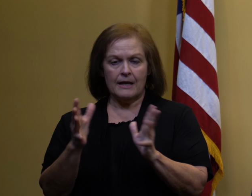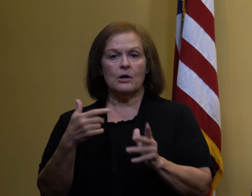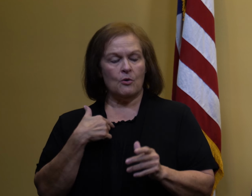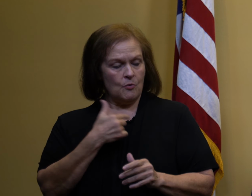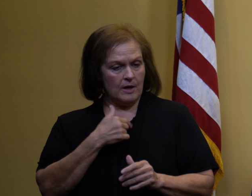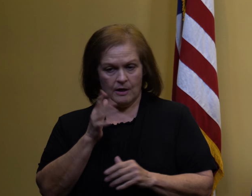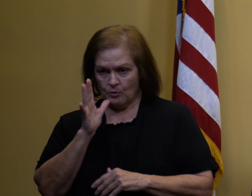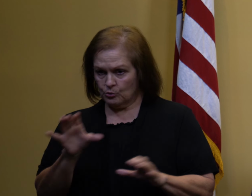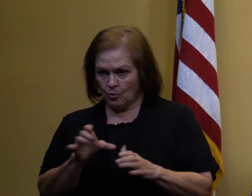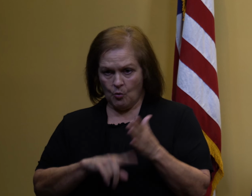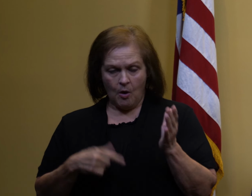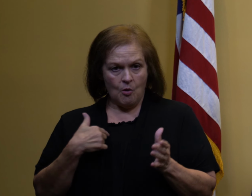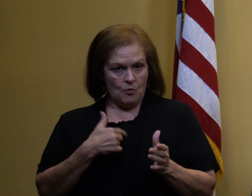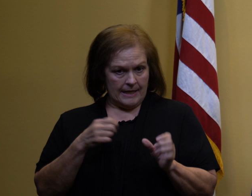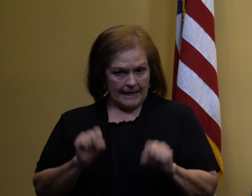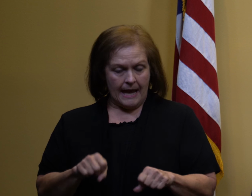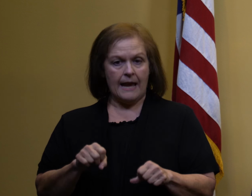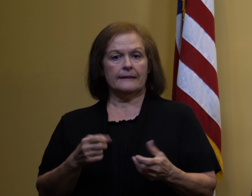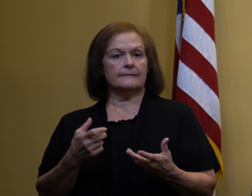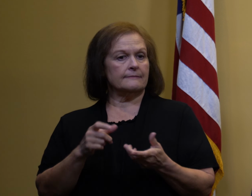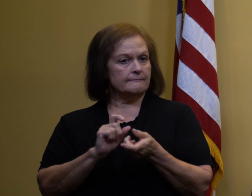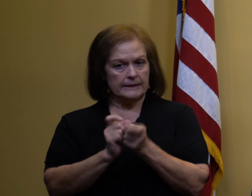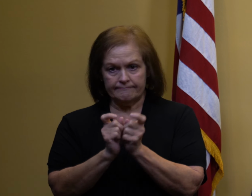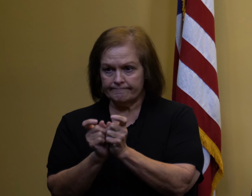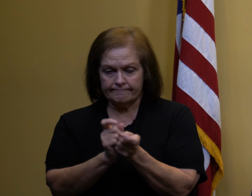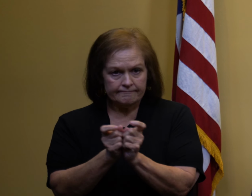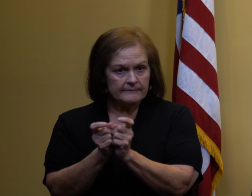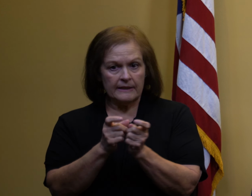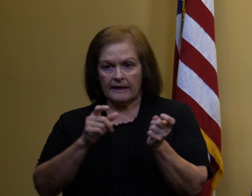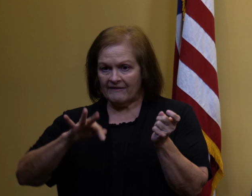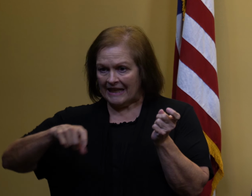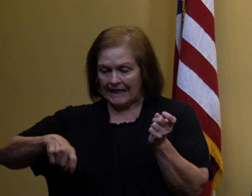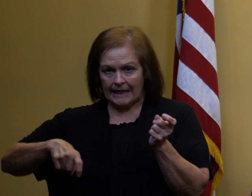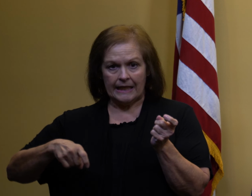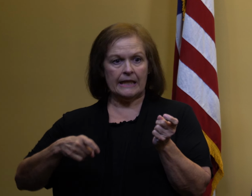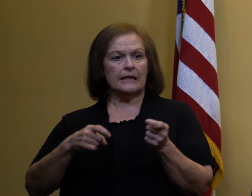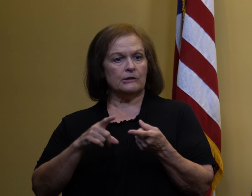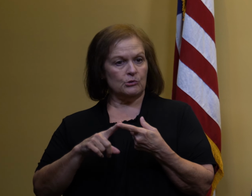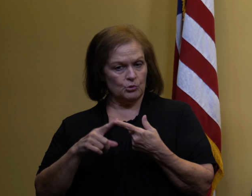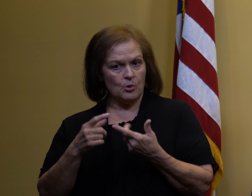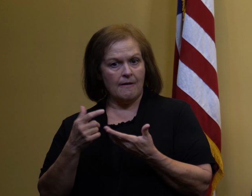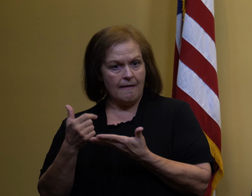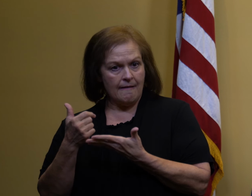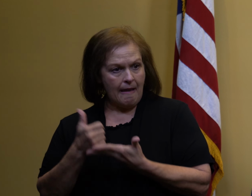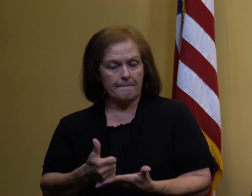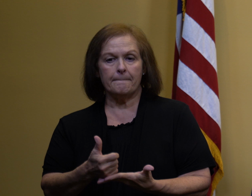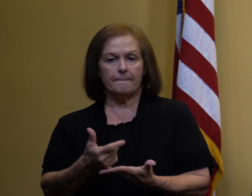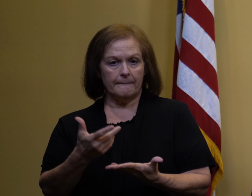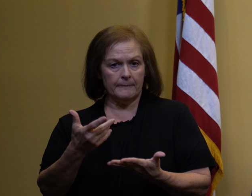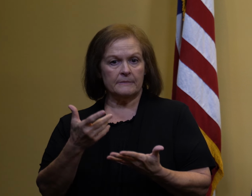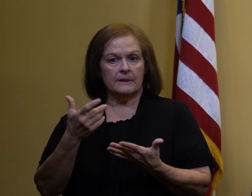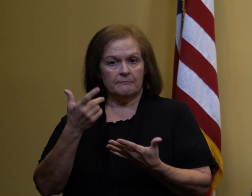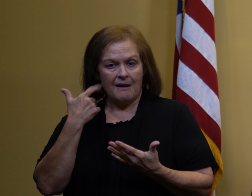as necessary, and of course make changes as necessary to mitigate ourselves, to adapt to